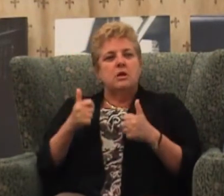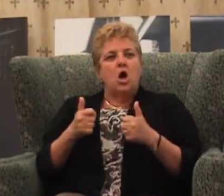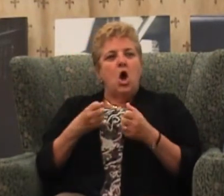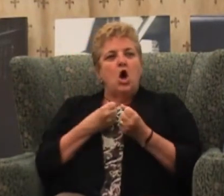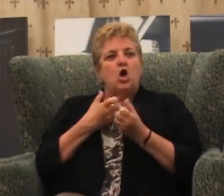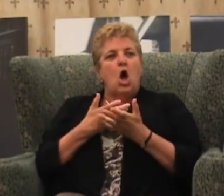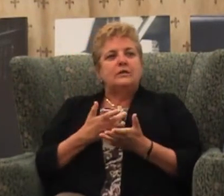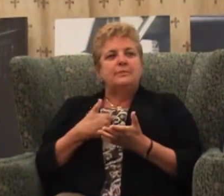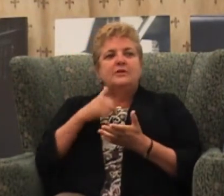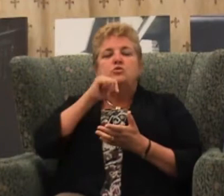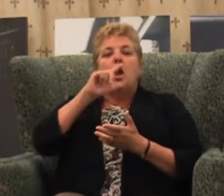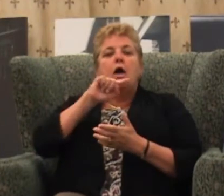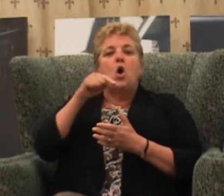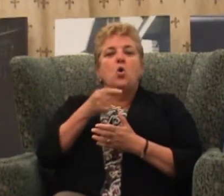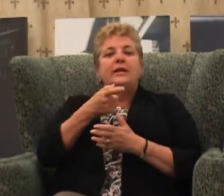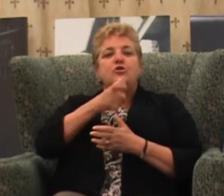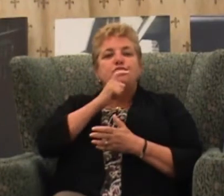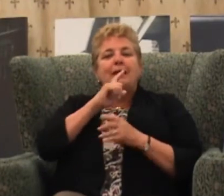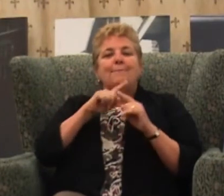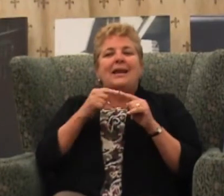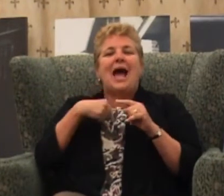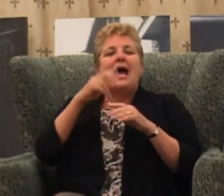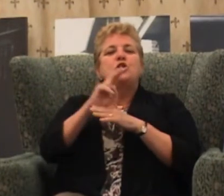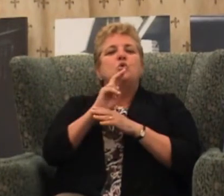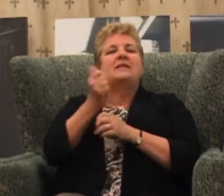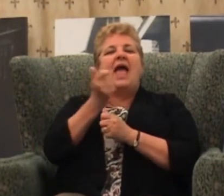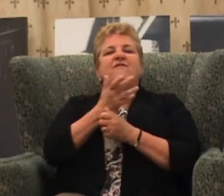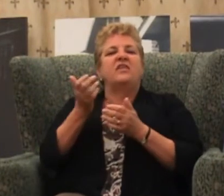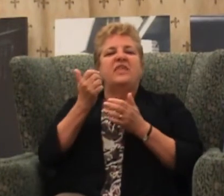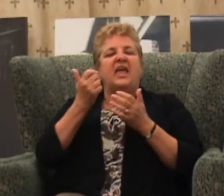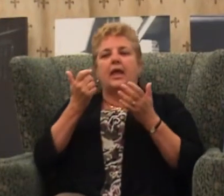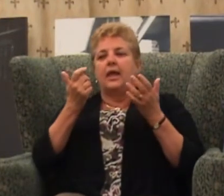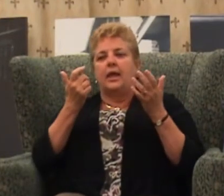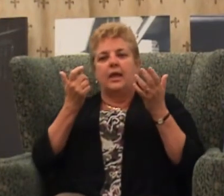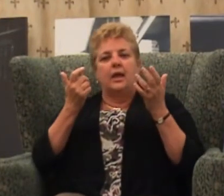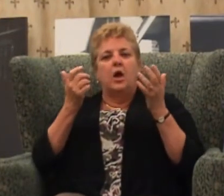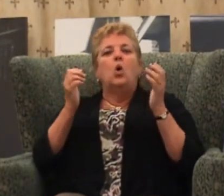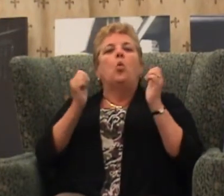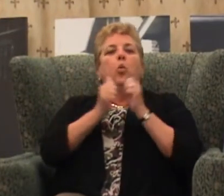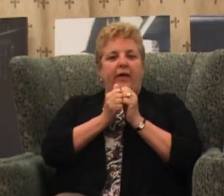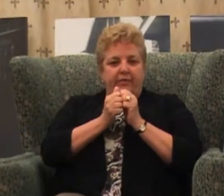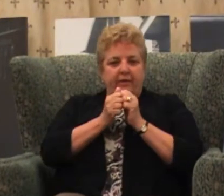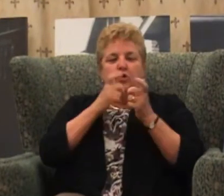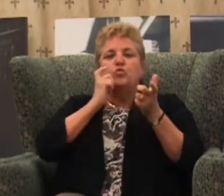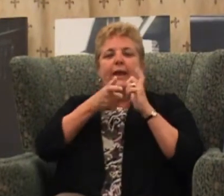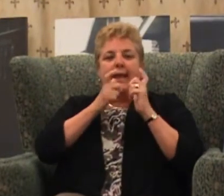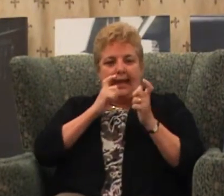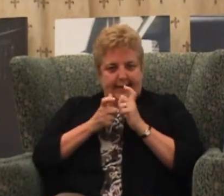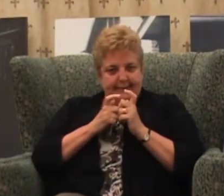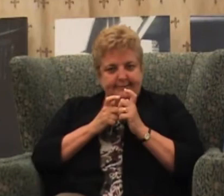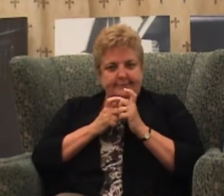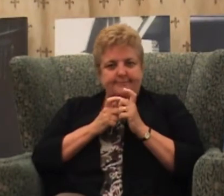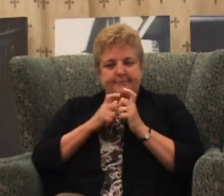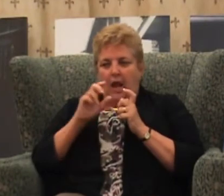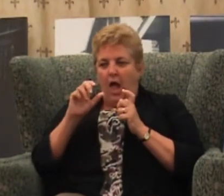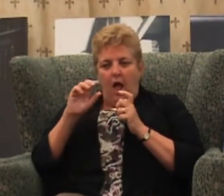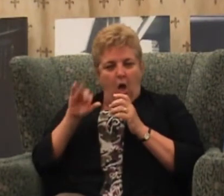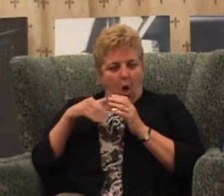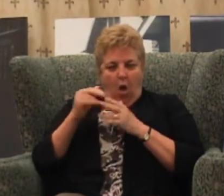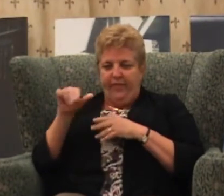drink, but I used everything under the sun in combination with my drinking, because I always require